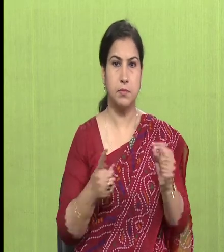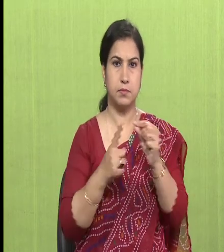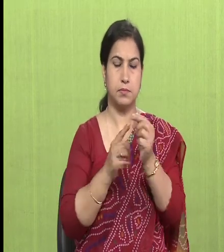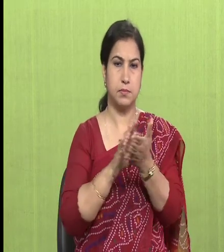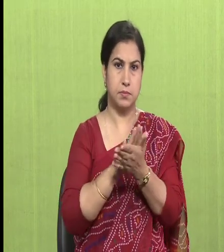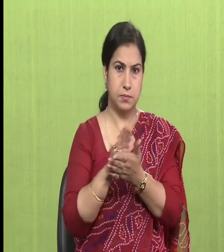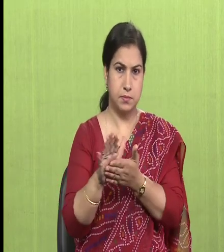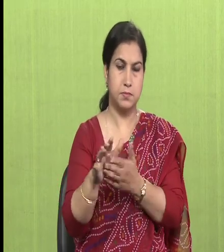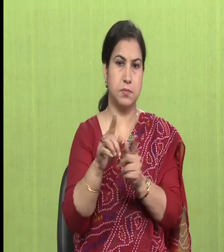philosophy.